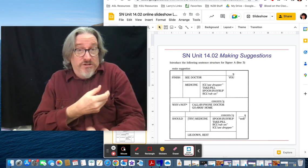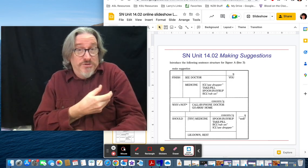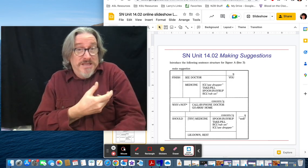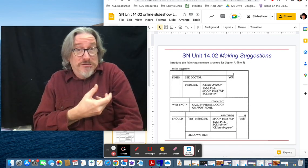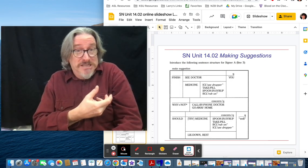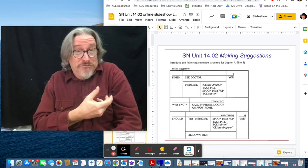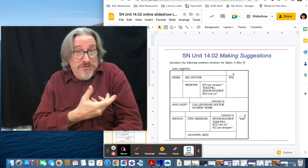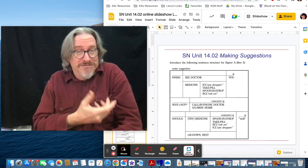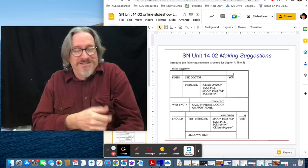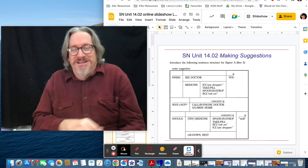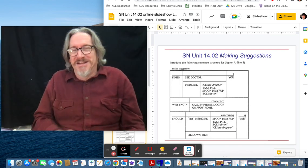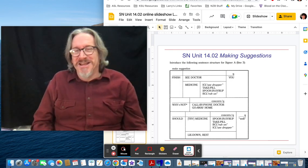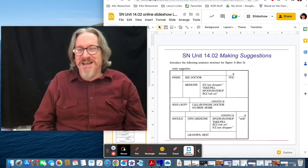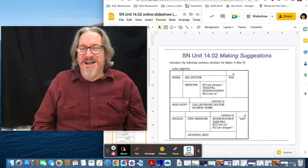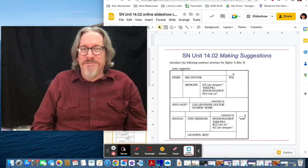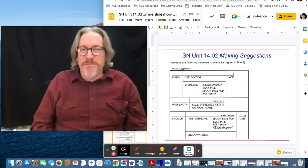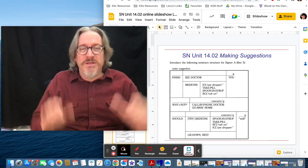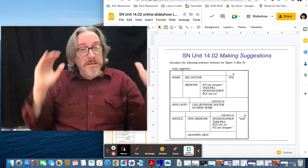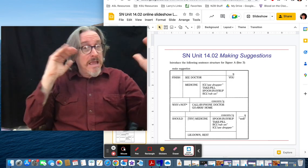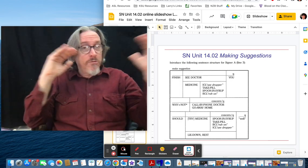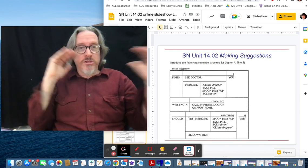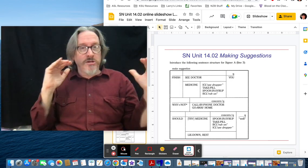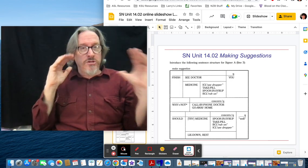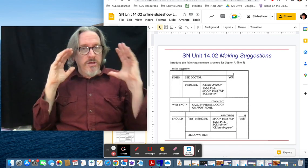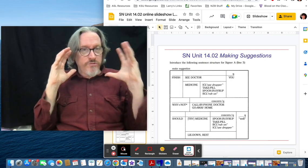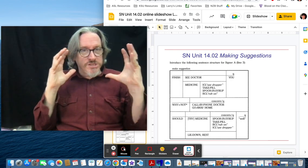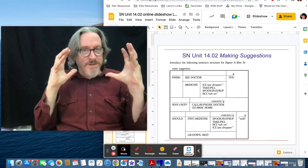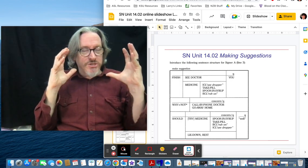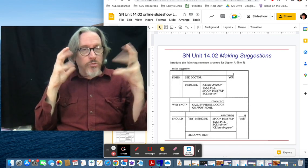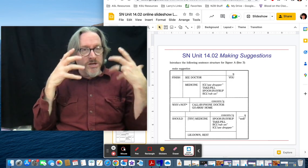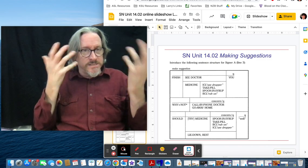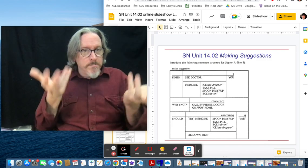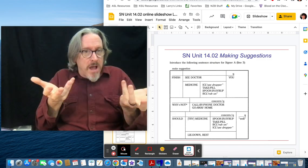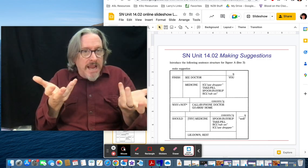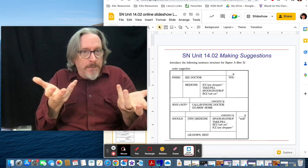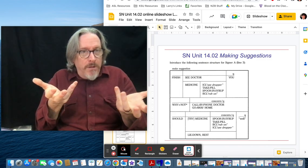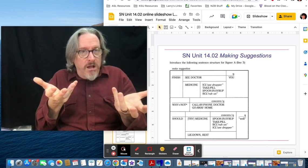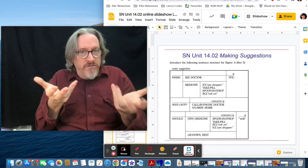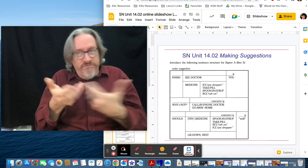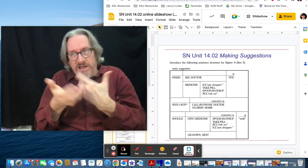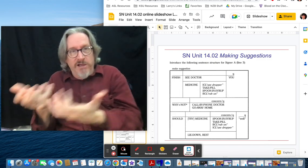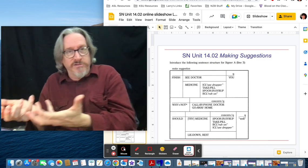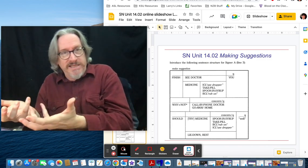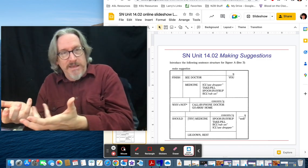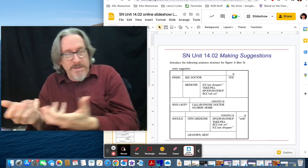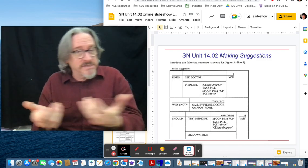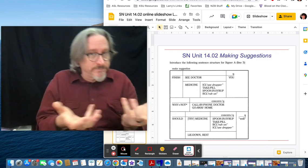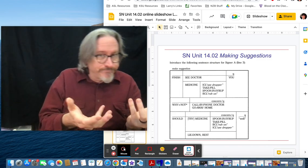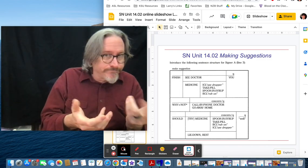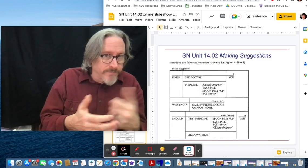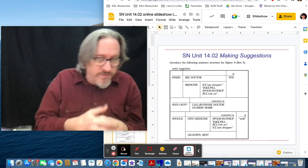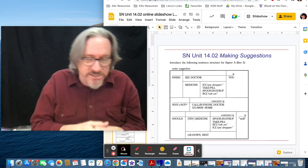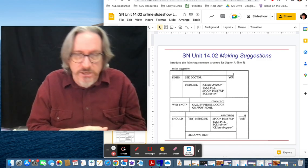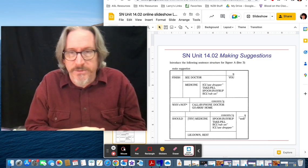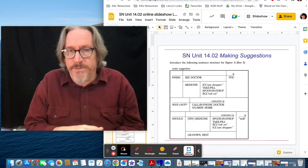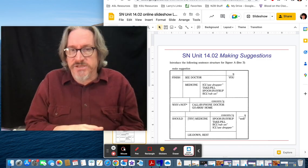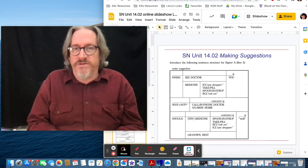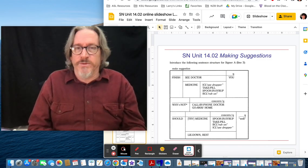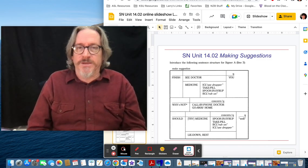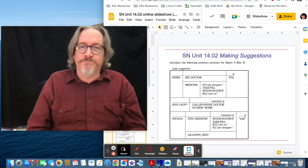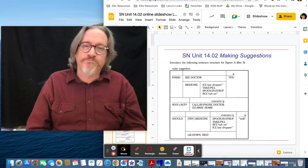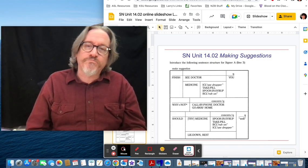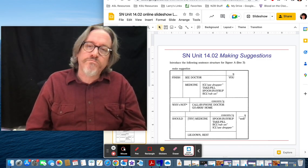Hopefully, you're not doing that yourself, right? But if you just picture what's the mime of how you take that medicine, that's going to be the